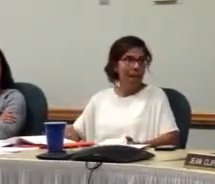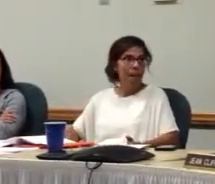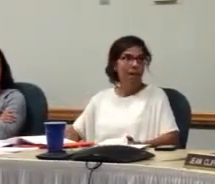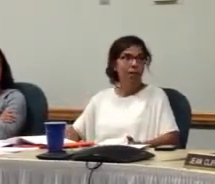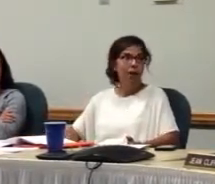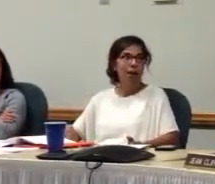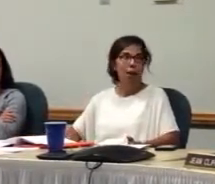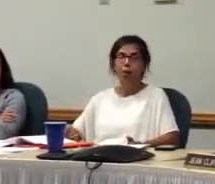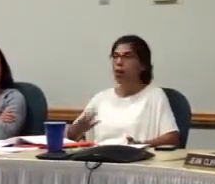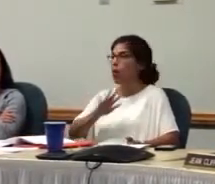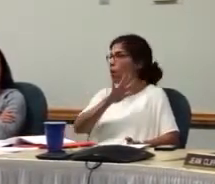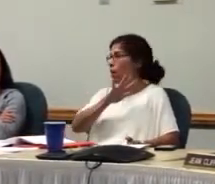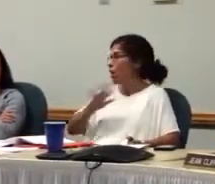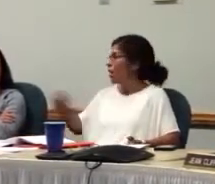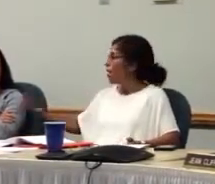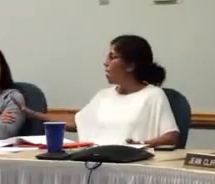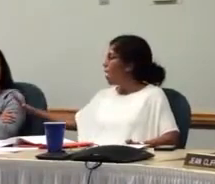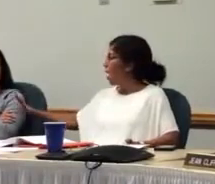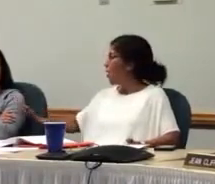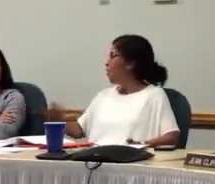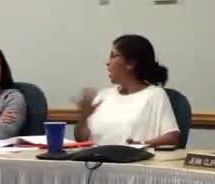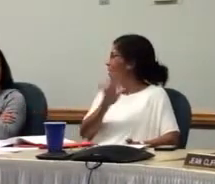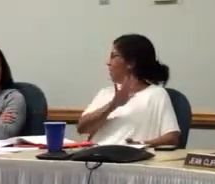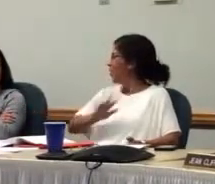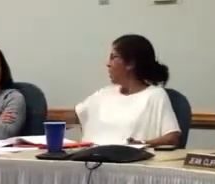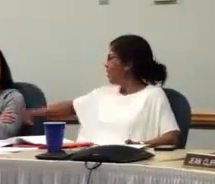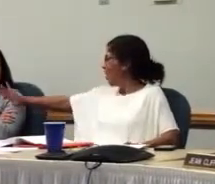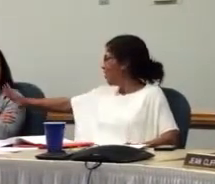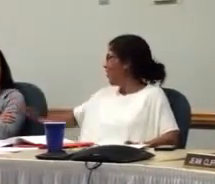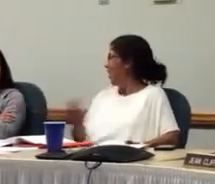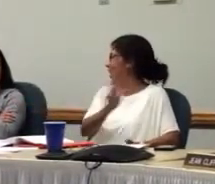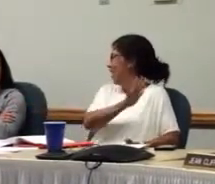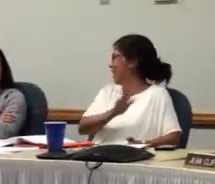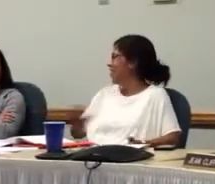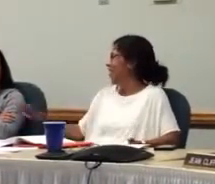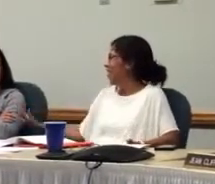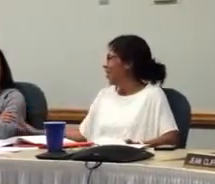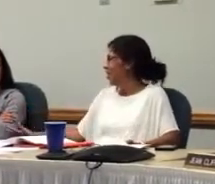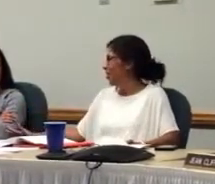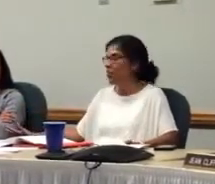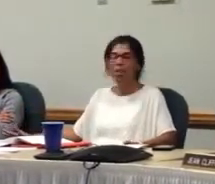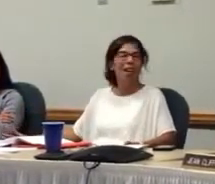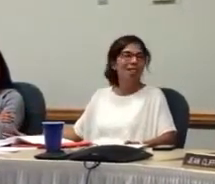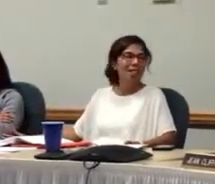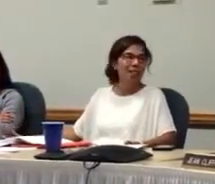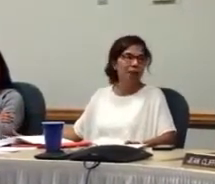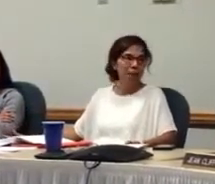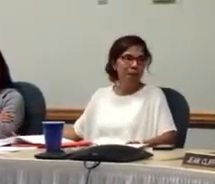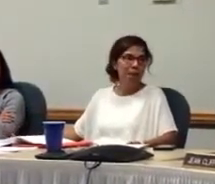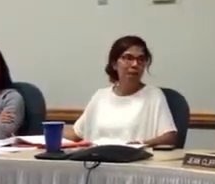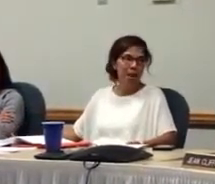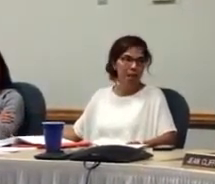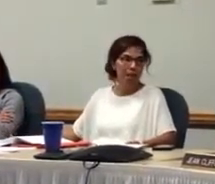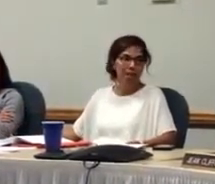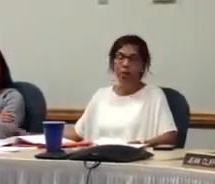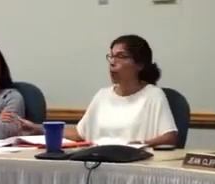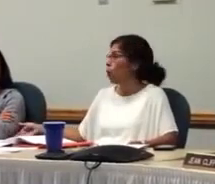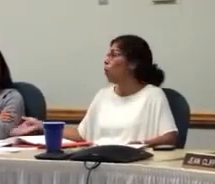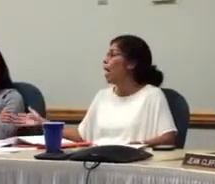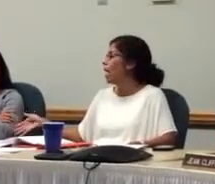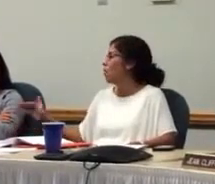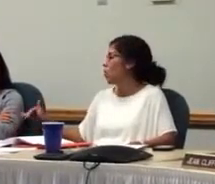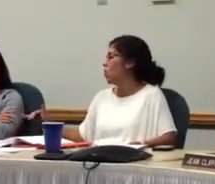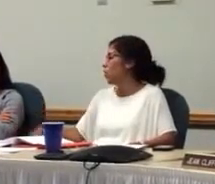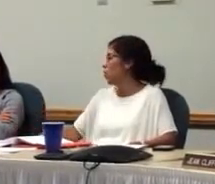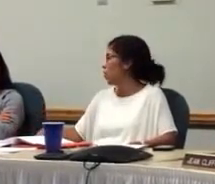event there. And so I know I don't have a full-time job, as many of you do, so that's easy for me, but it may not be easy for